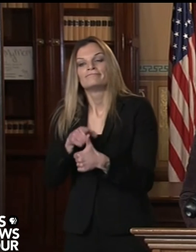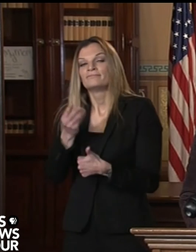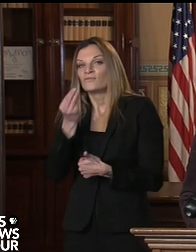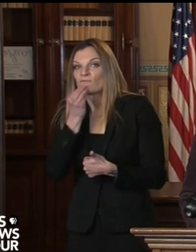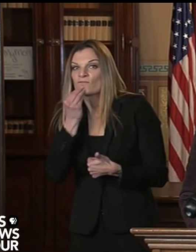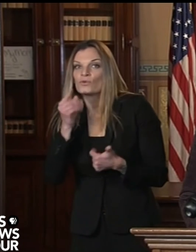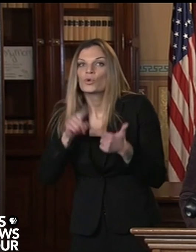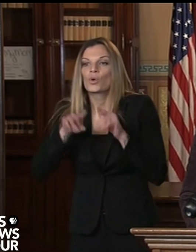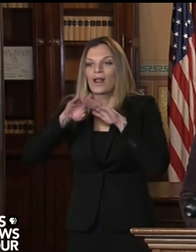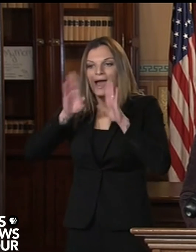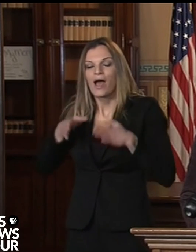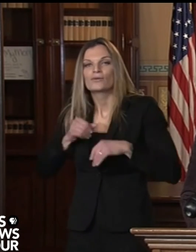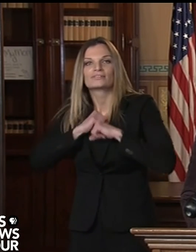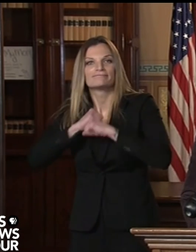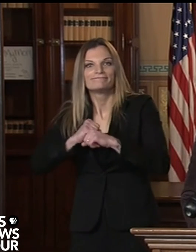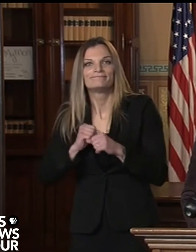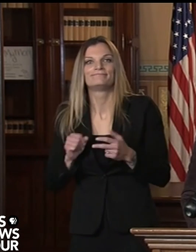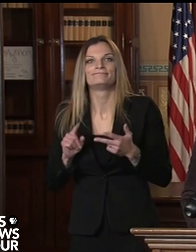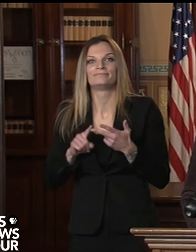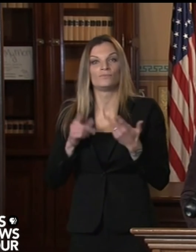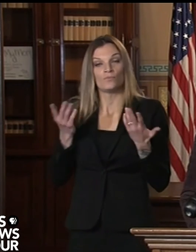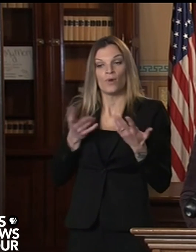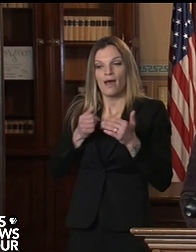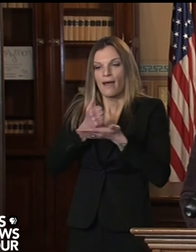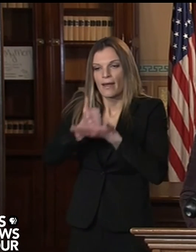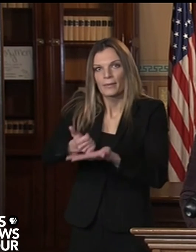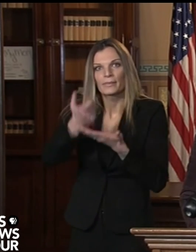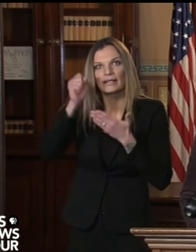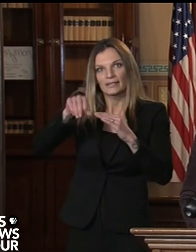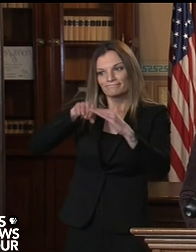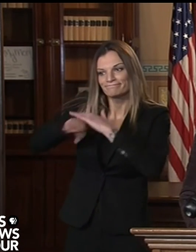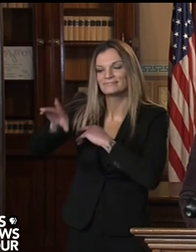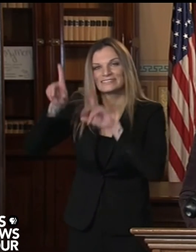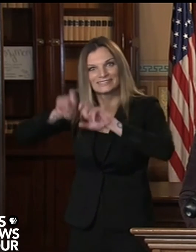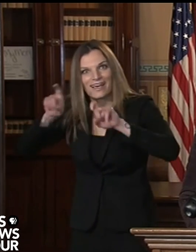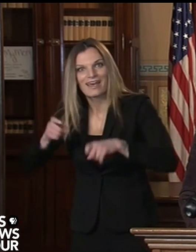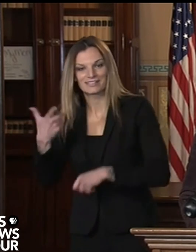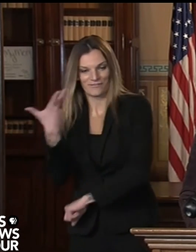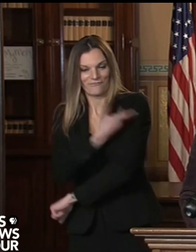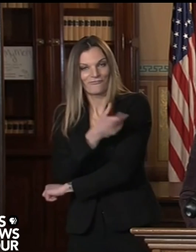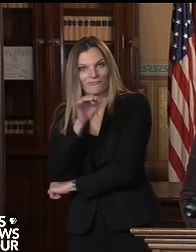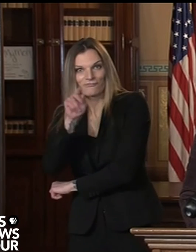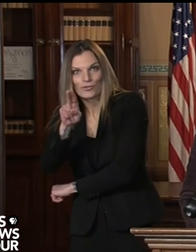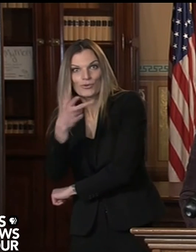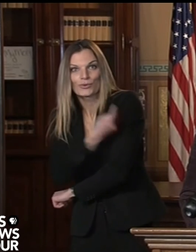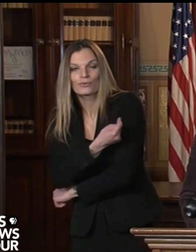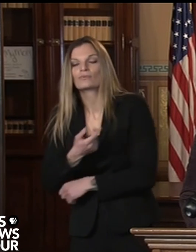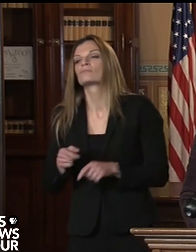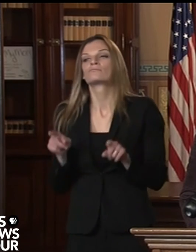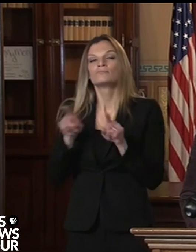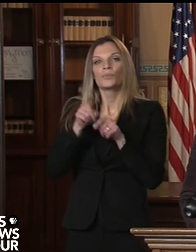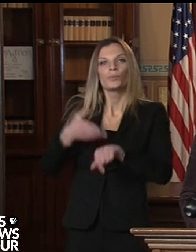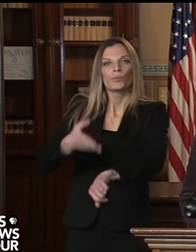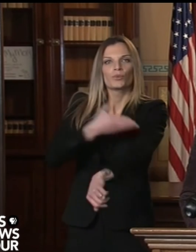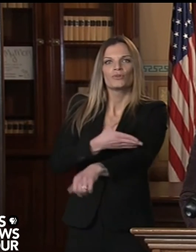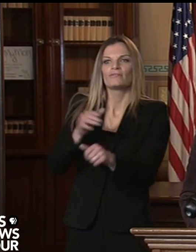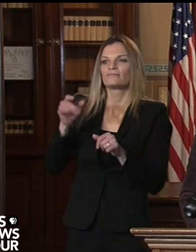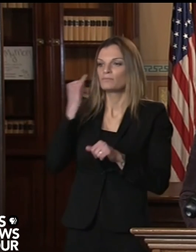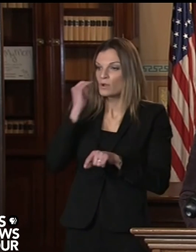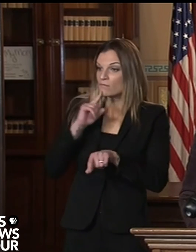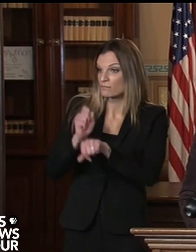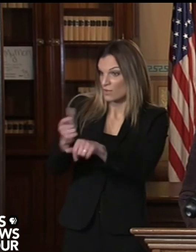insecurity, increasing access to testing and flu vaccines, improving contact tracing, and